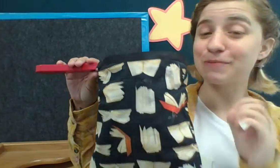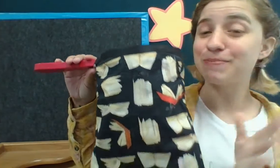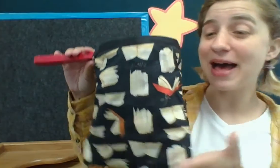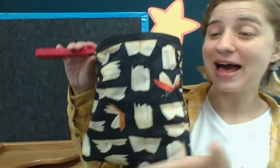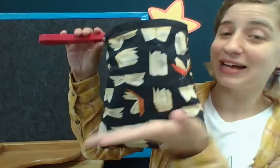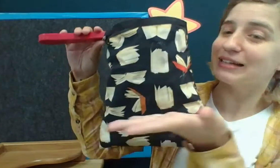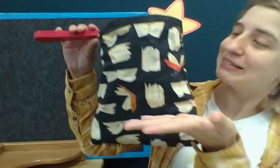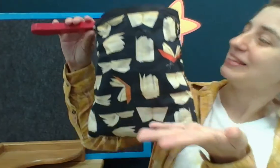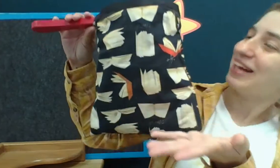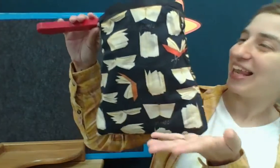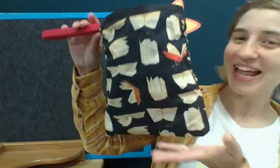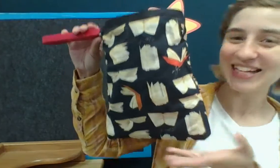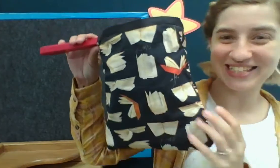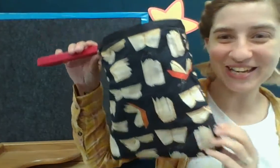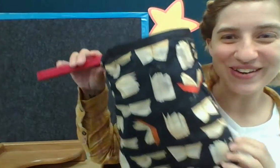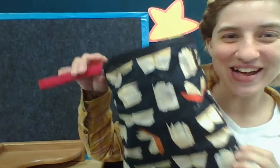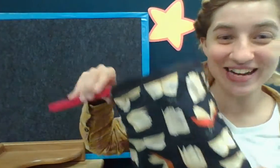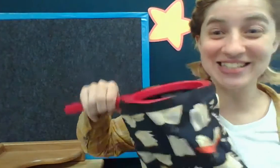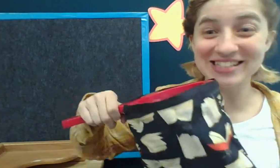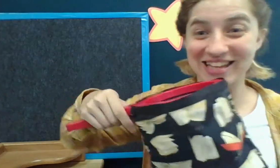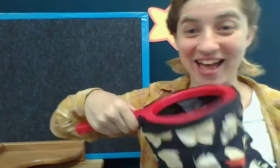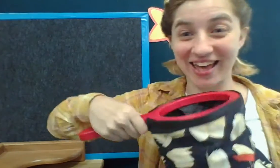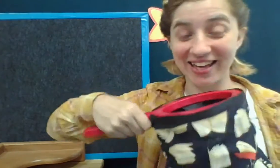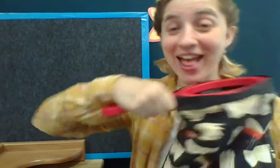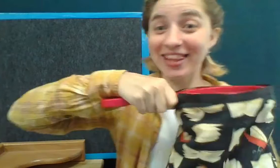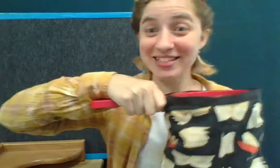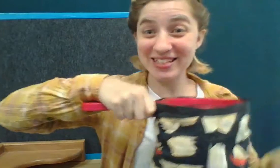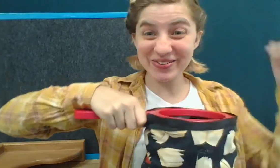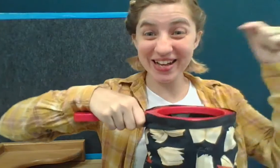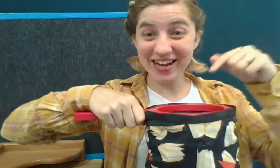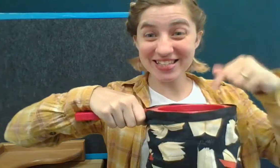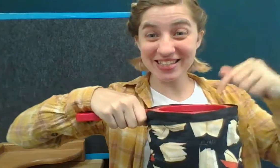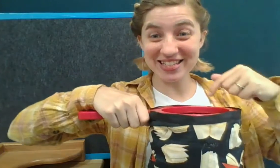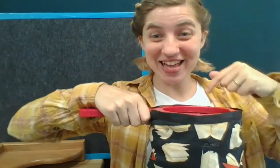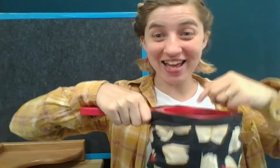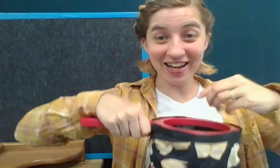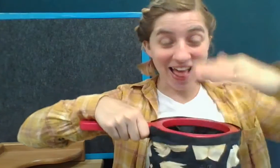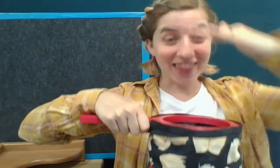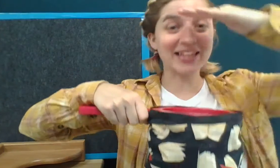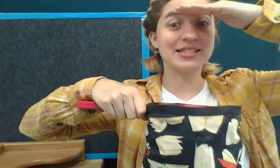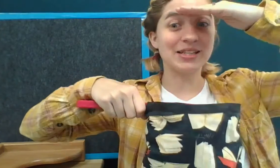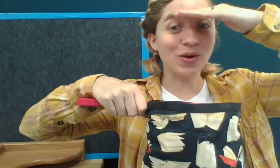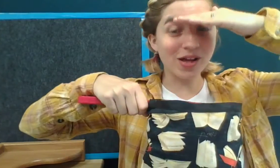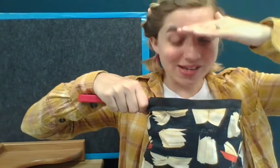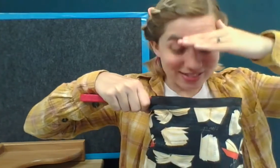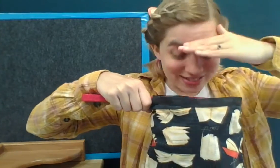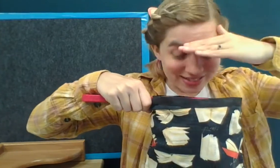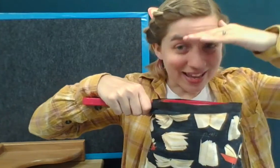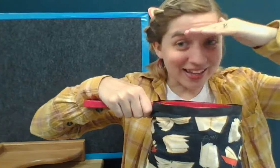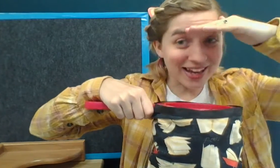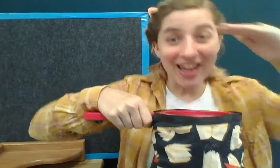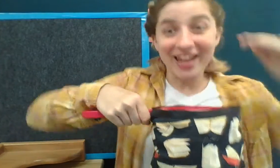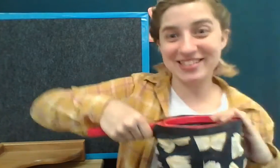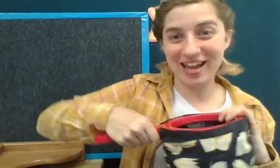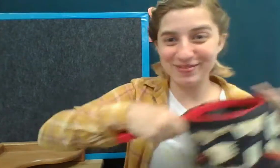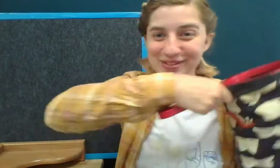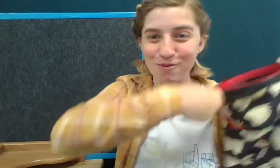book bag? Let's see what is inside. Let's see what is inside. Let's see what is inside. It's time to open